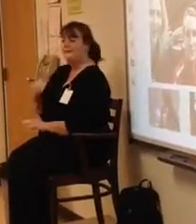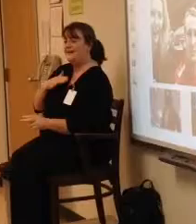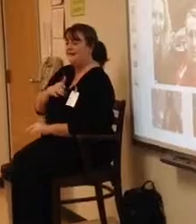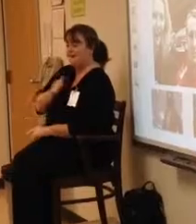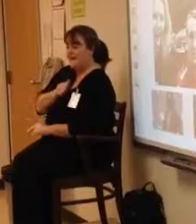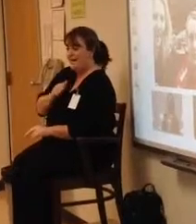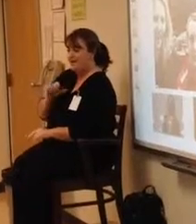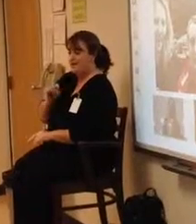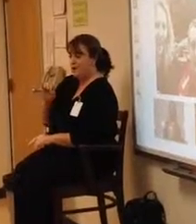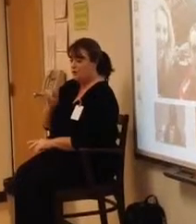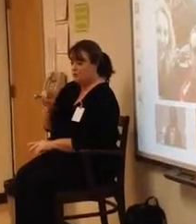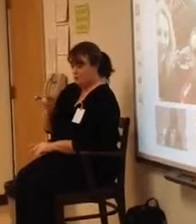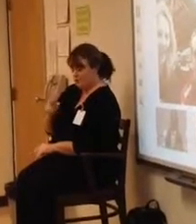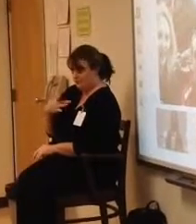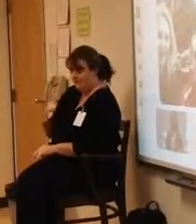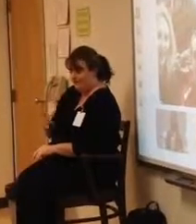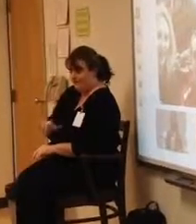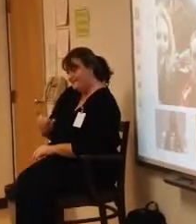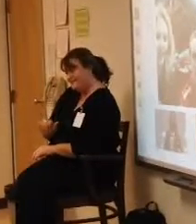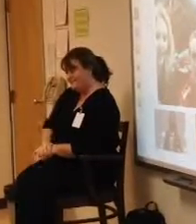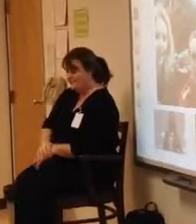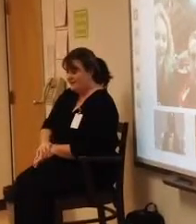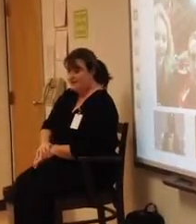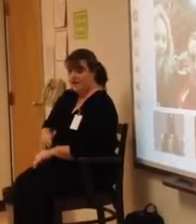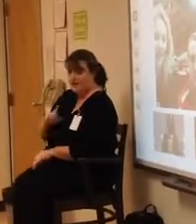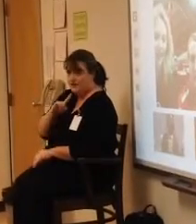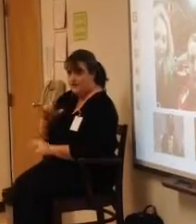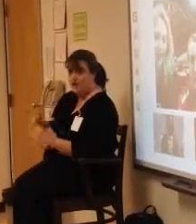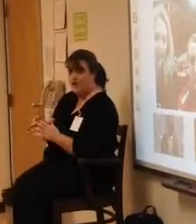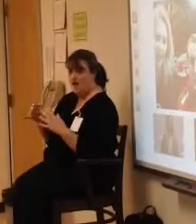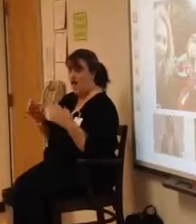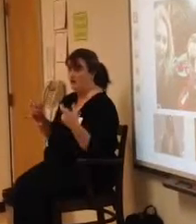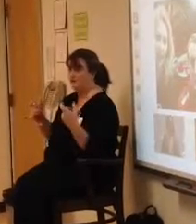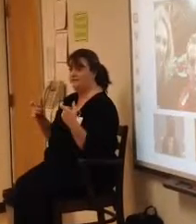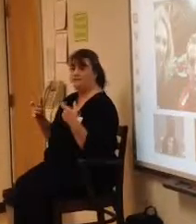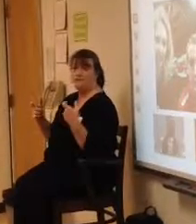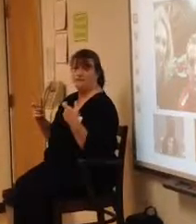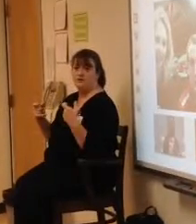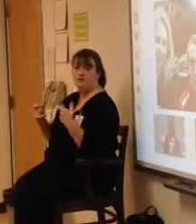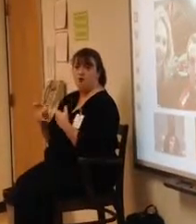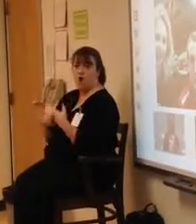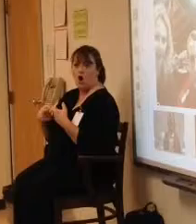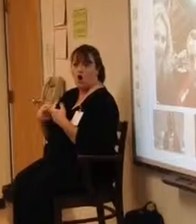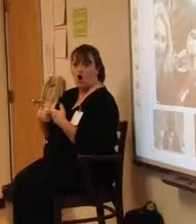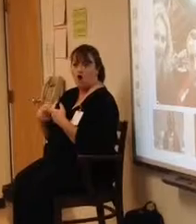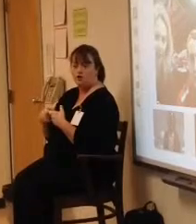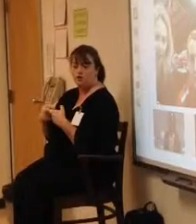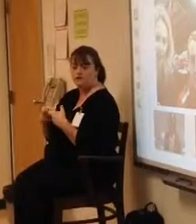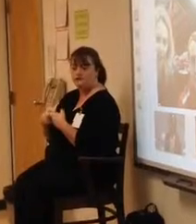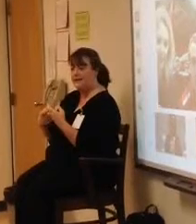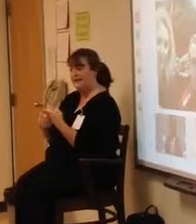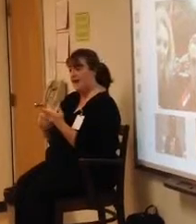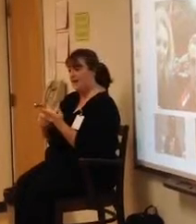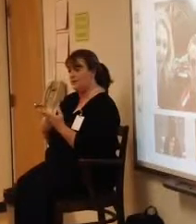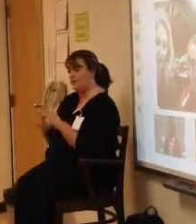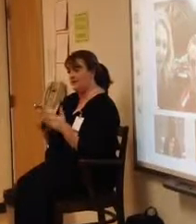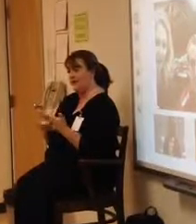Okay, so do you guys are there a lot of chargers around? So say you're driving and your battery's going dead, how are you supposed to charge